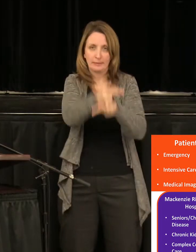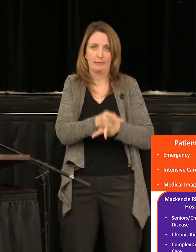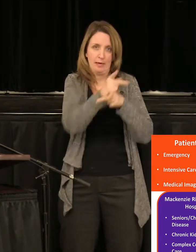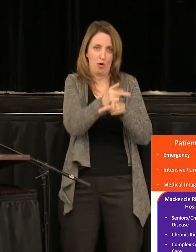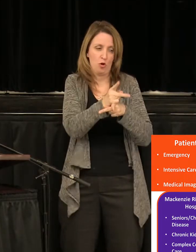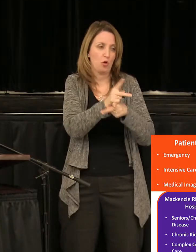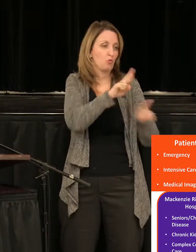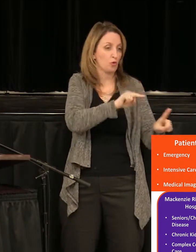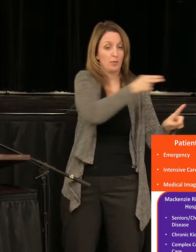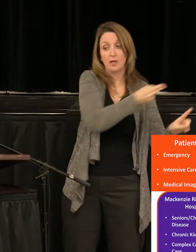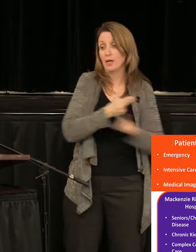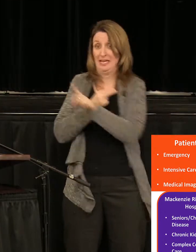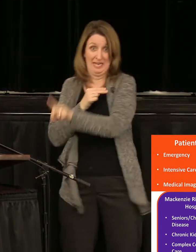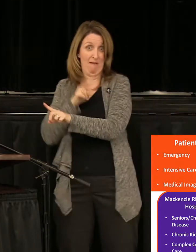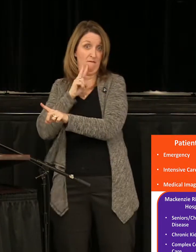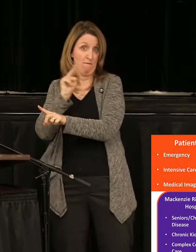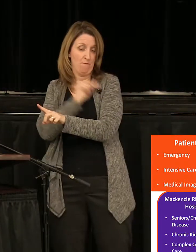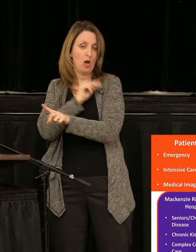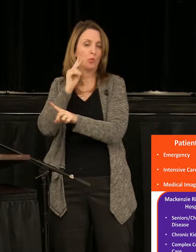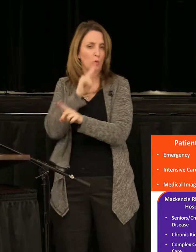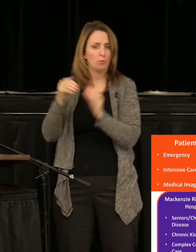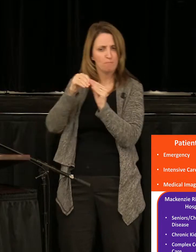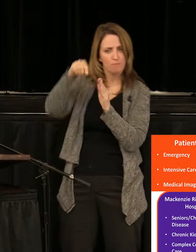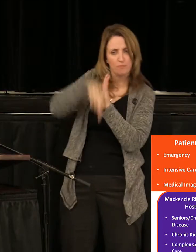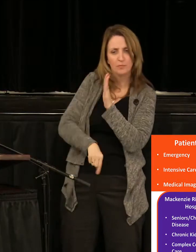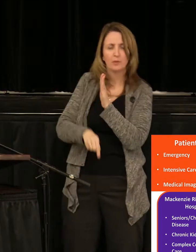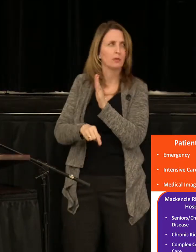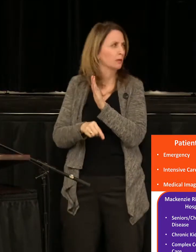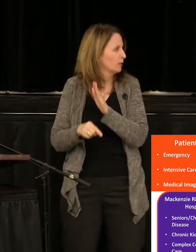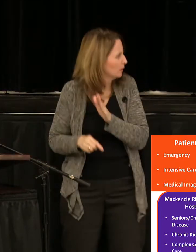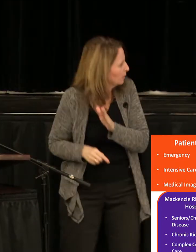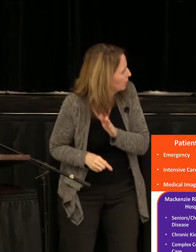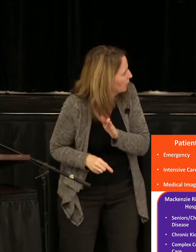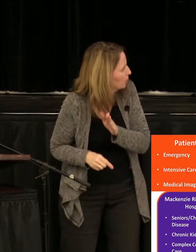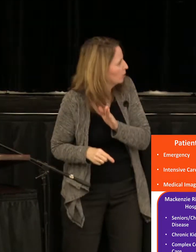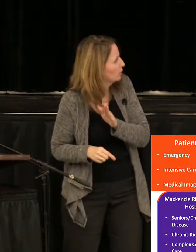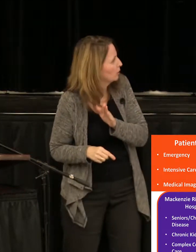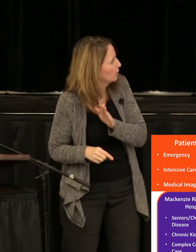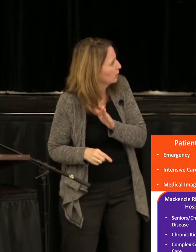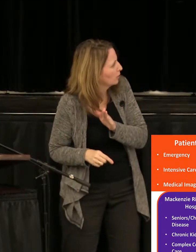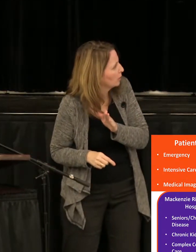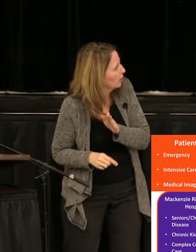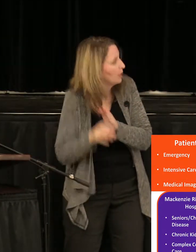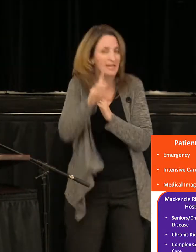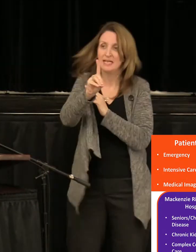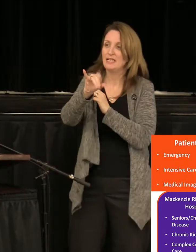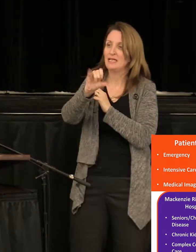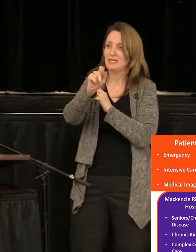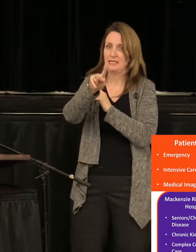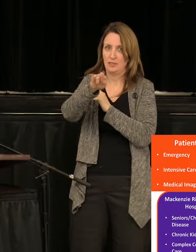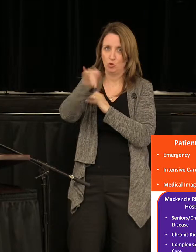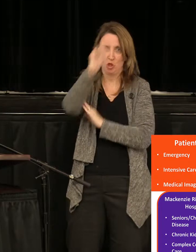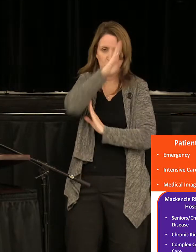the Mackenzie Vaughan Hospital will be able to super specialize in areas like district stroke, even though we already are a district stroke center, we can provide even